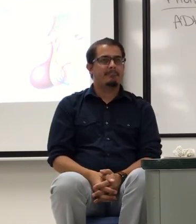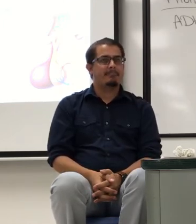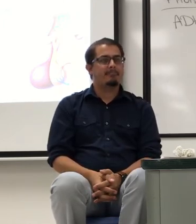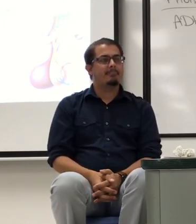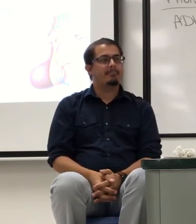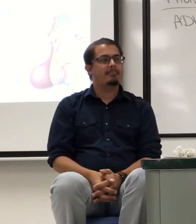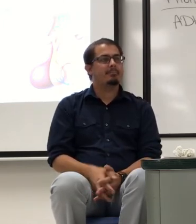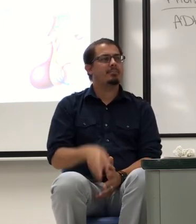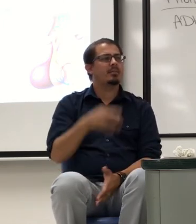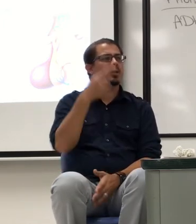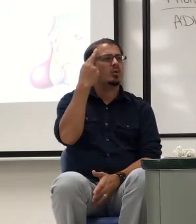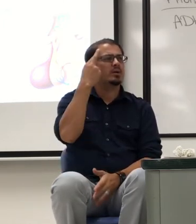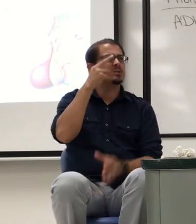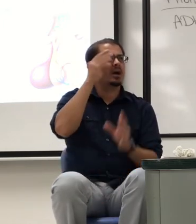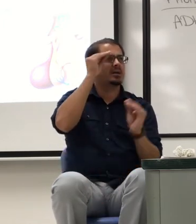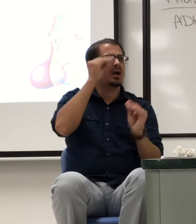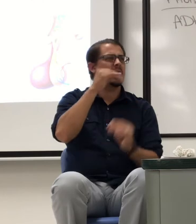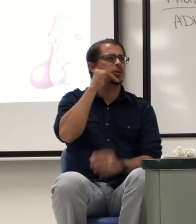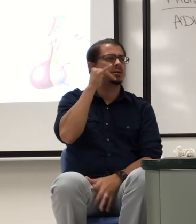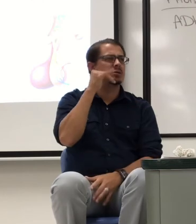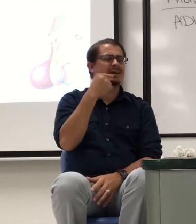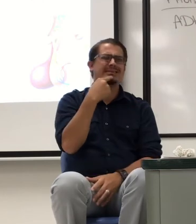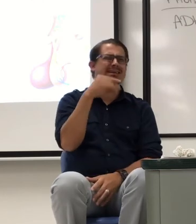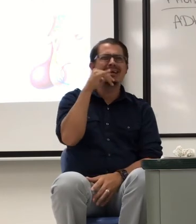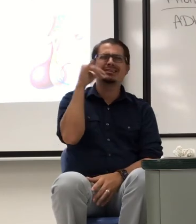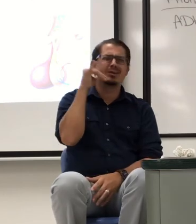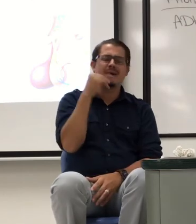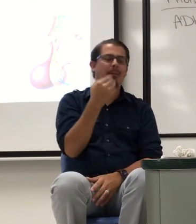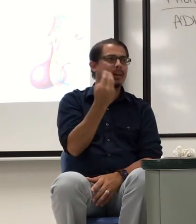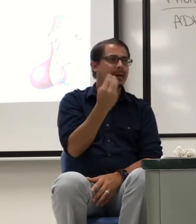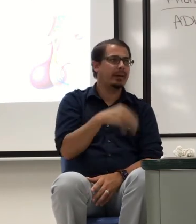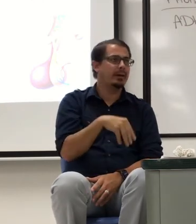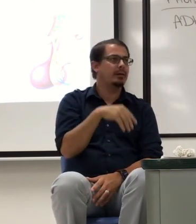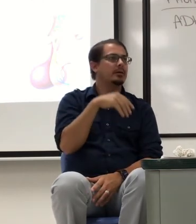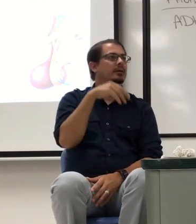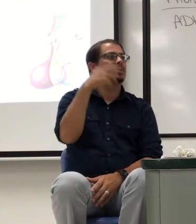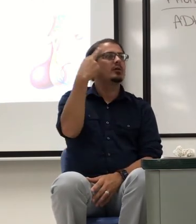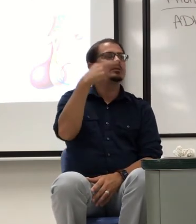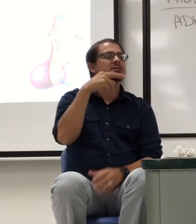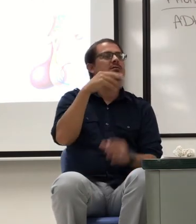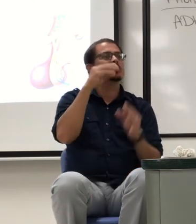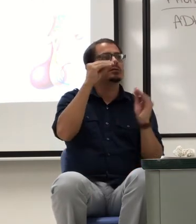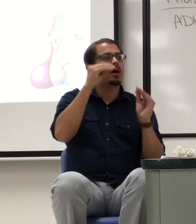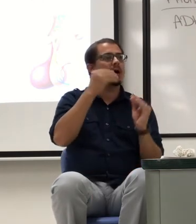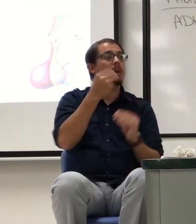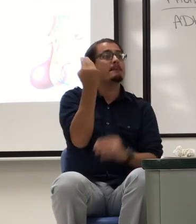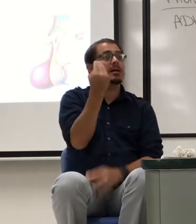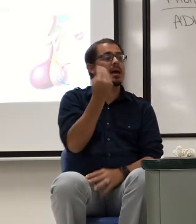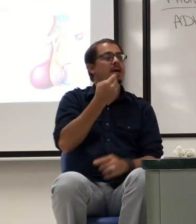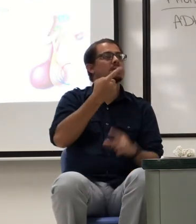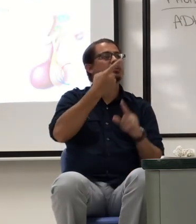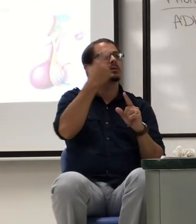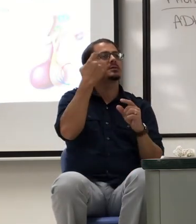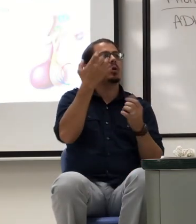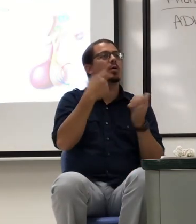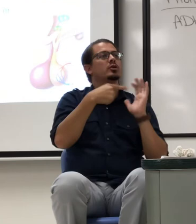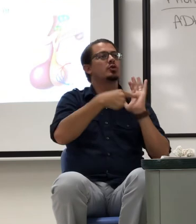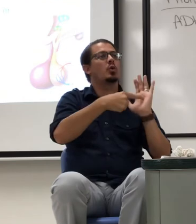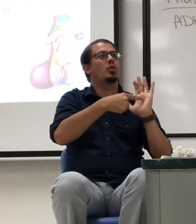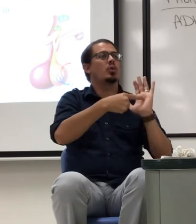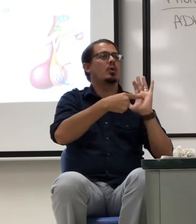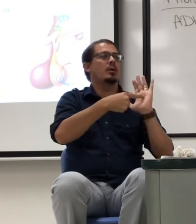Now, the reason why I taught it yesterday, the reason why I taught it last class is because I wanted to show you an